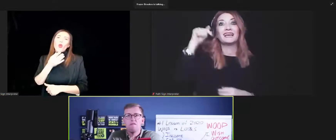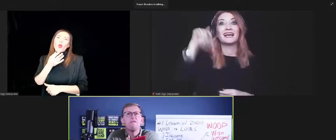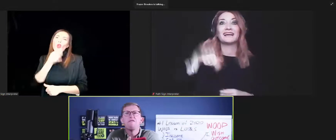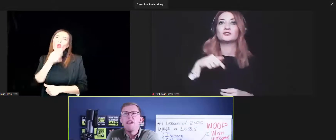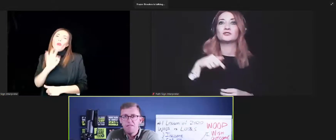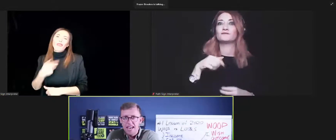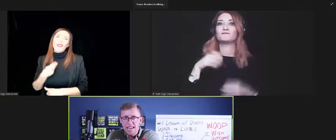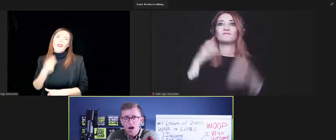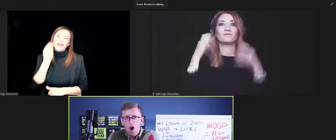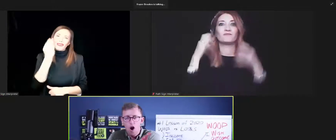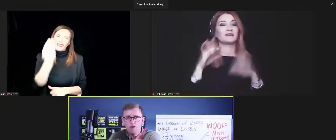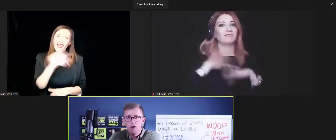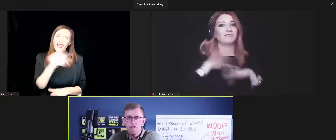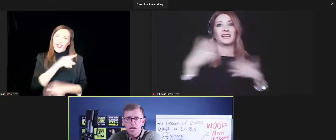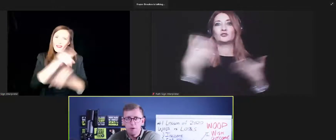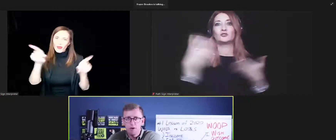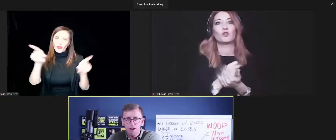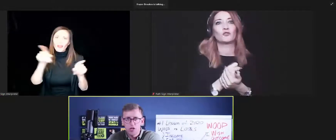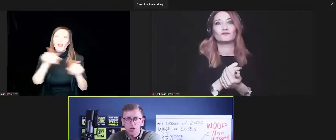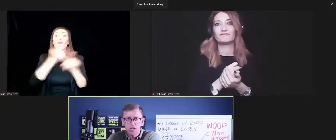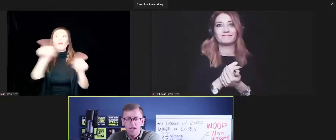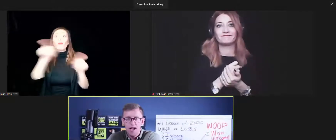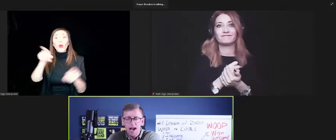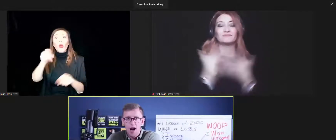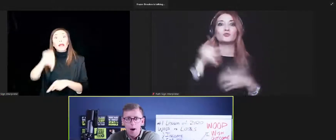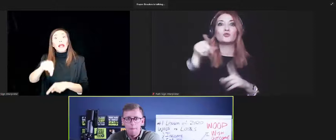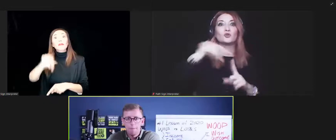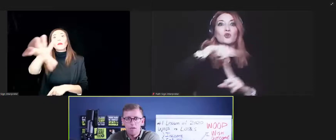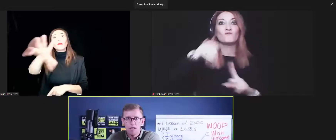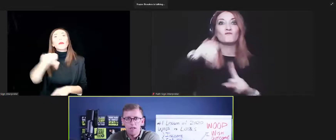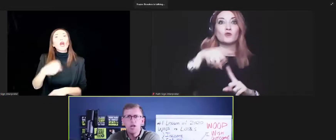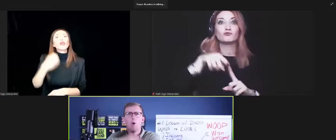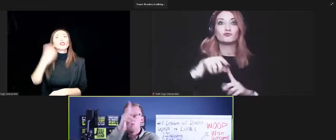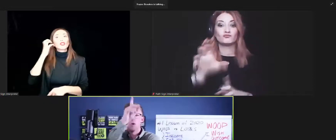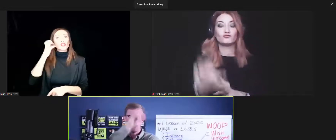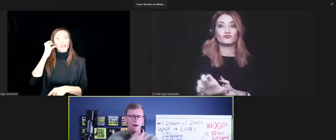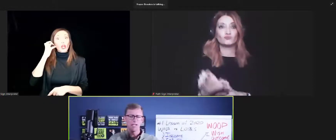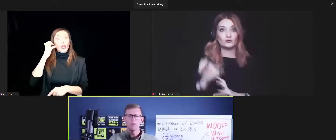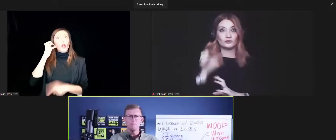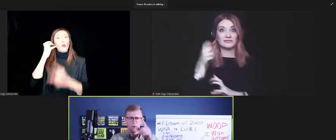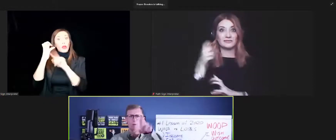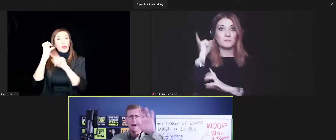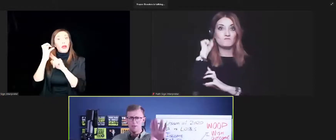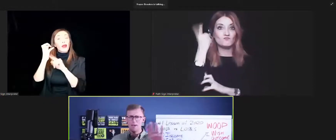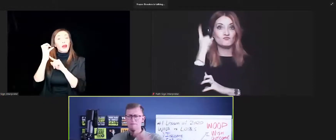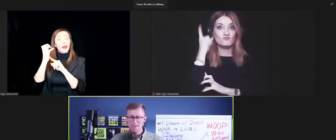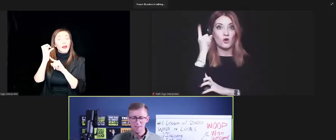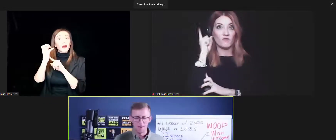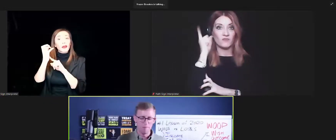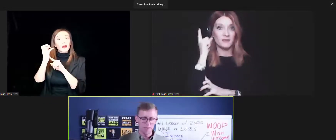wish 50 of your Facebook friends. You know what? We'll come back to it.